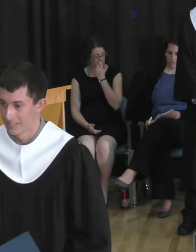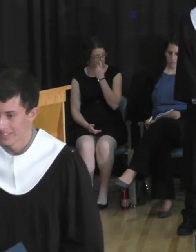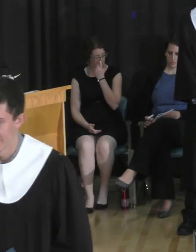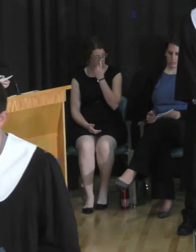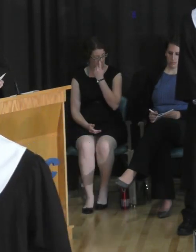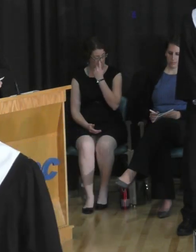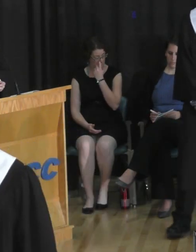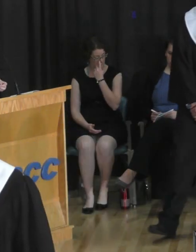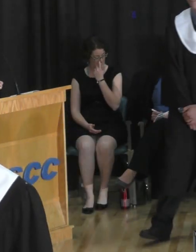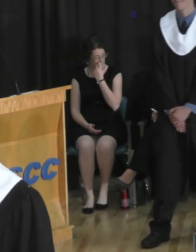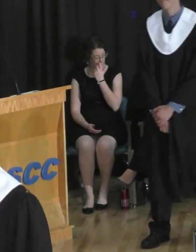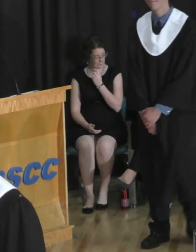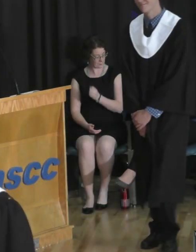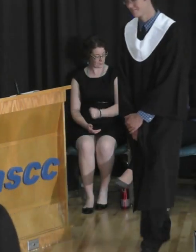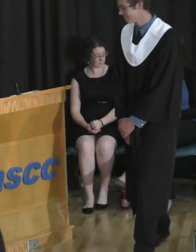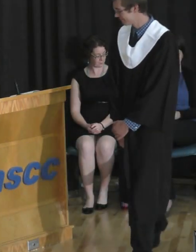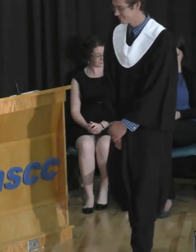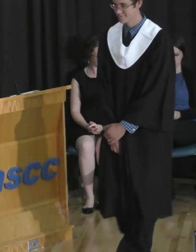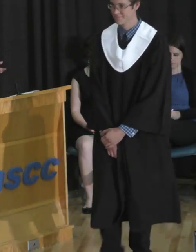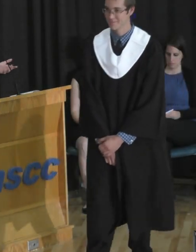Brandon Dempsey.